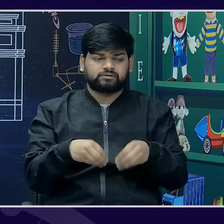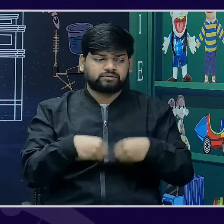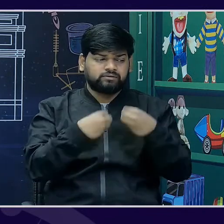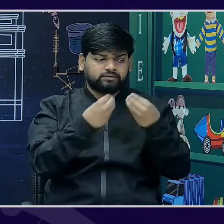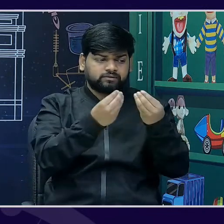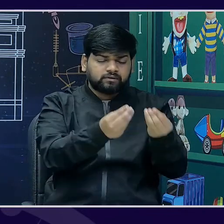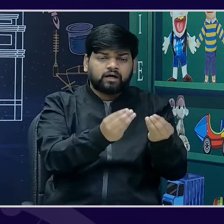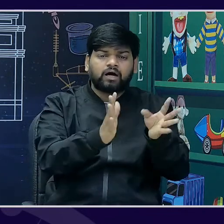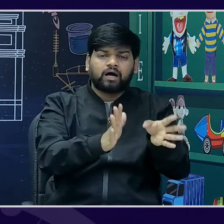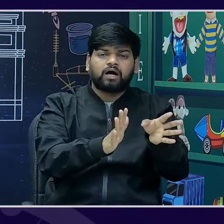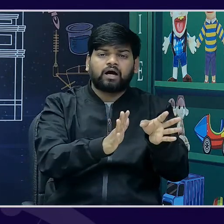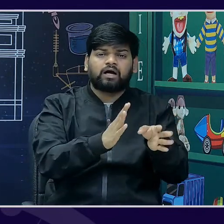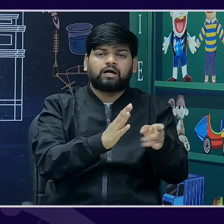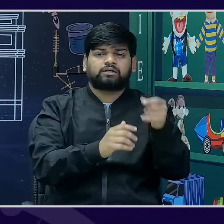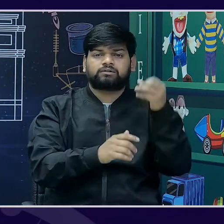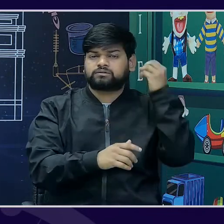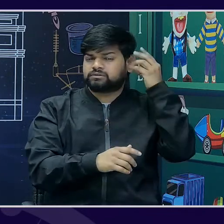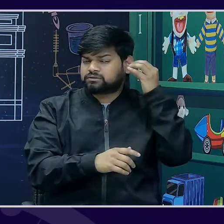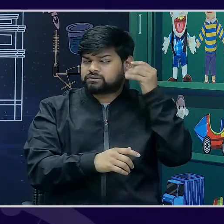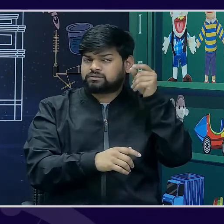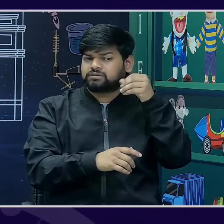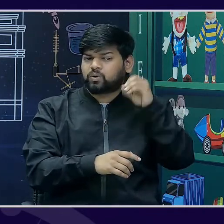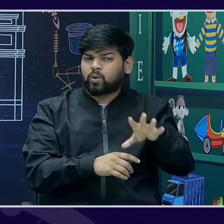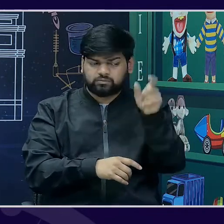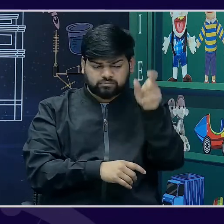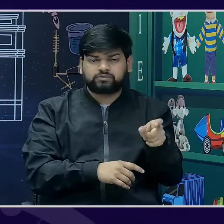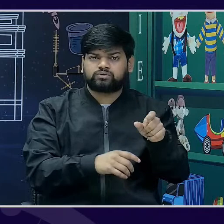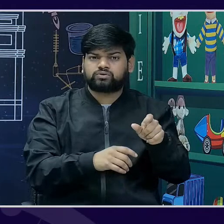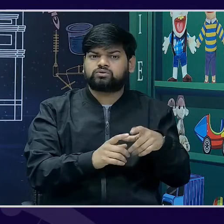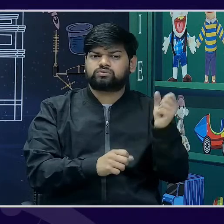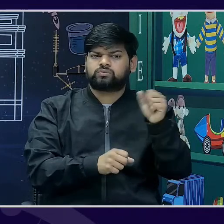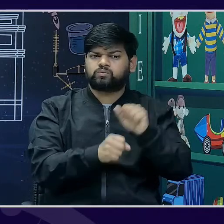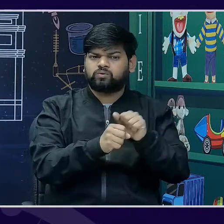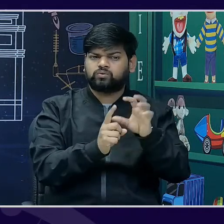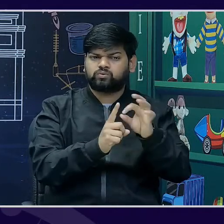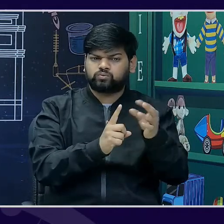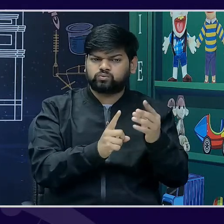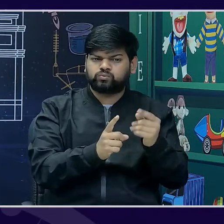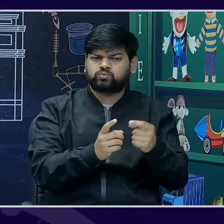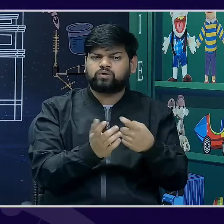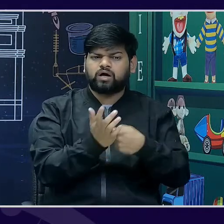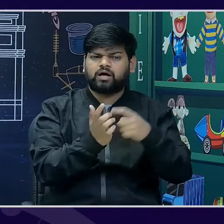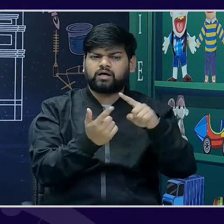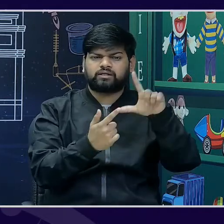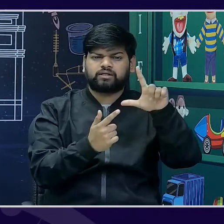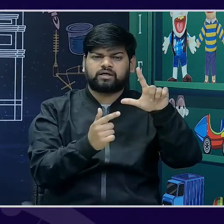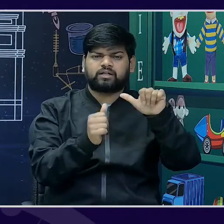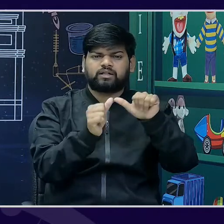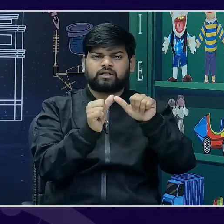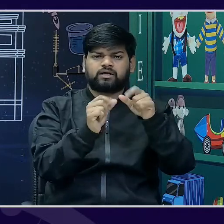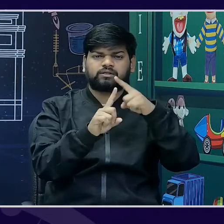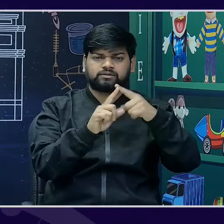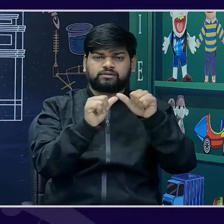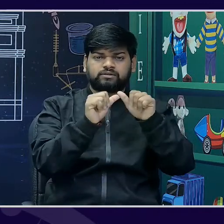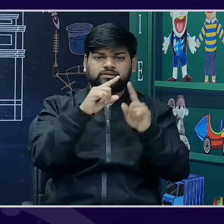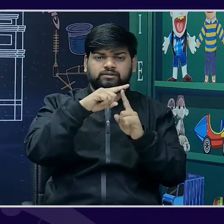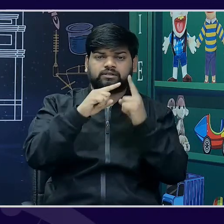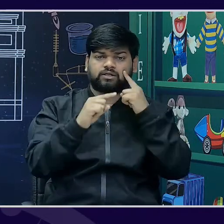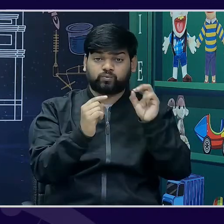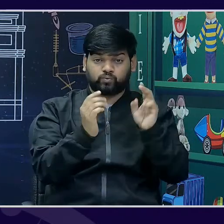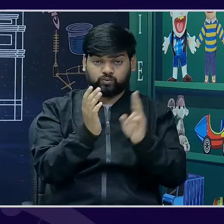Technically, if you see cochlear implant with all possible correct measures taken, the success rate of